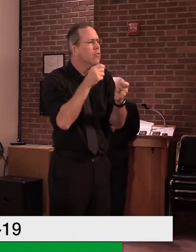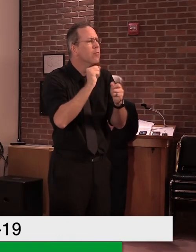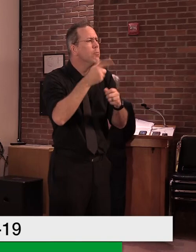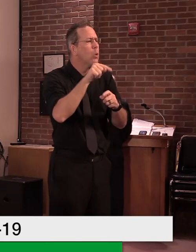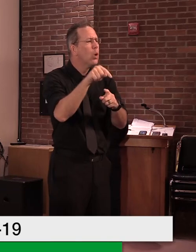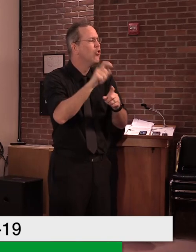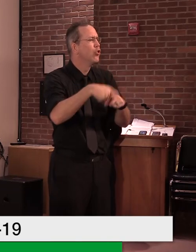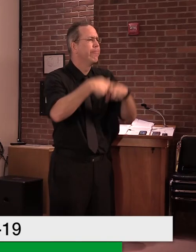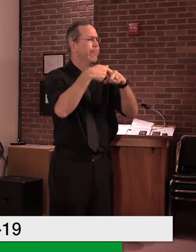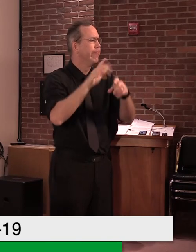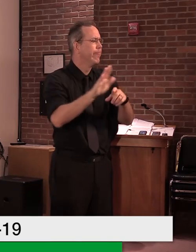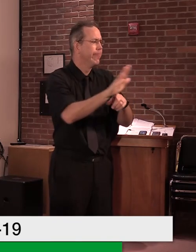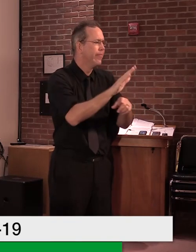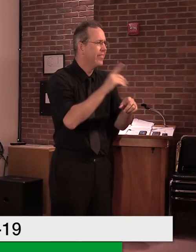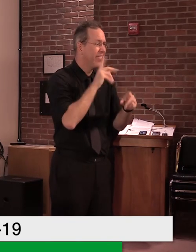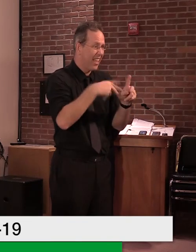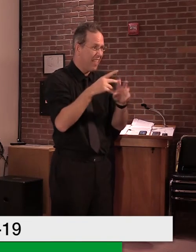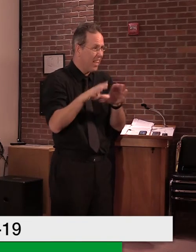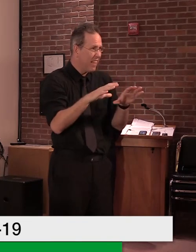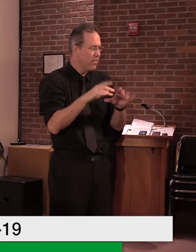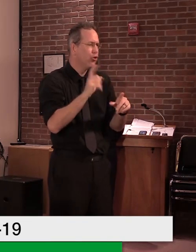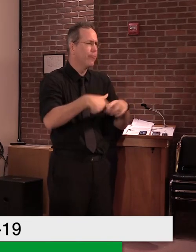Okay. Thank you very much.